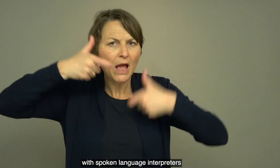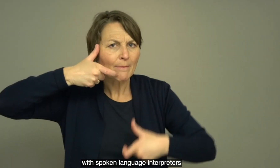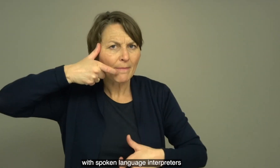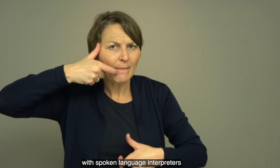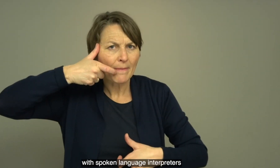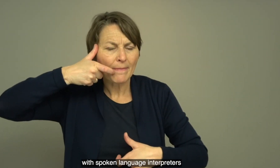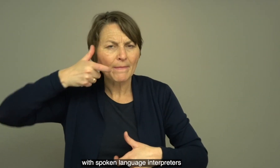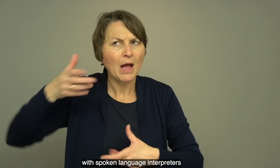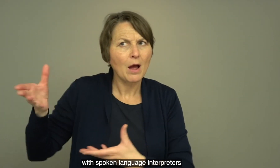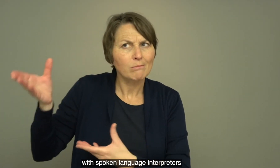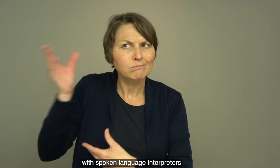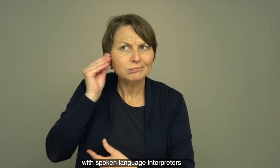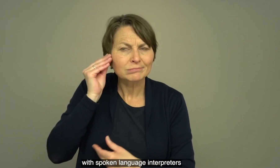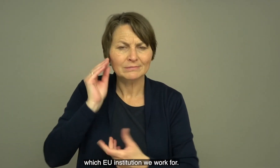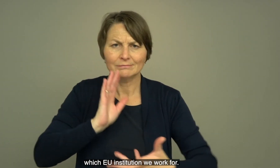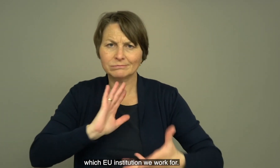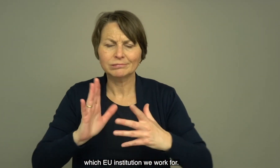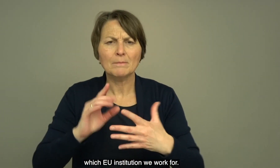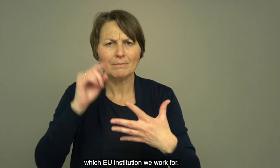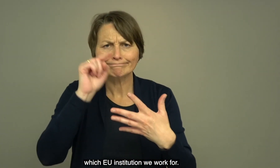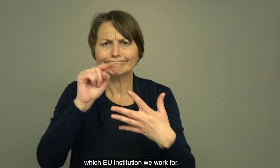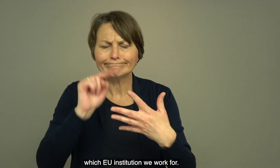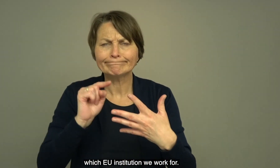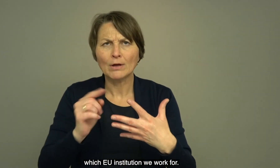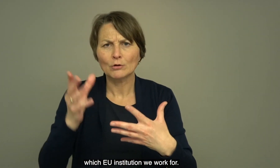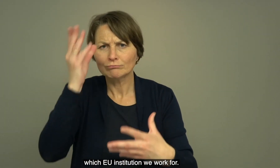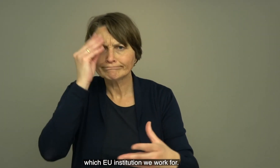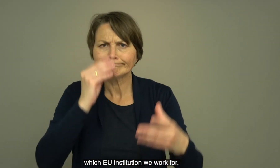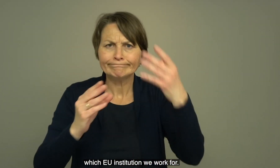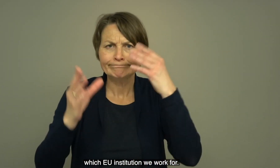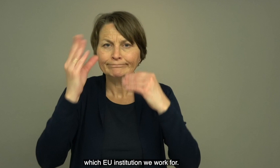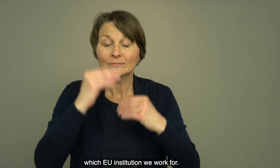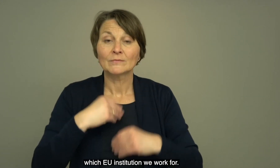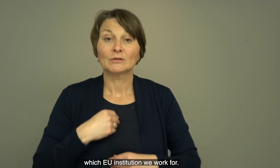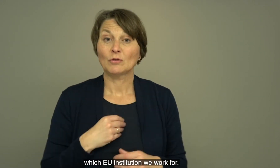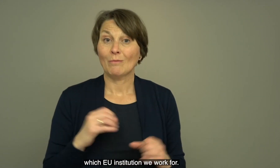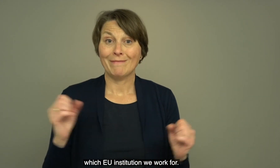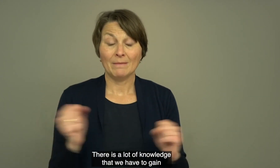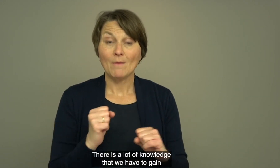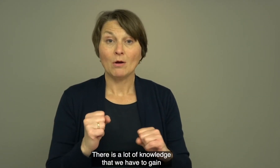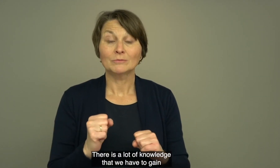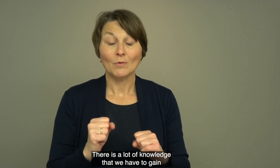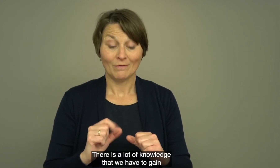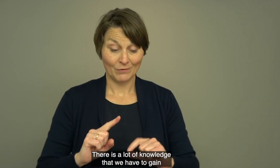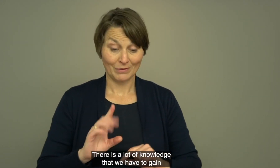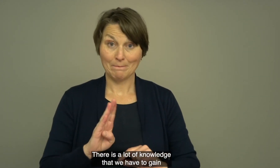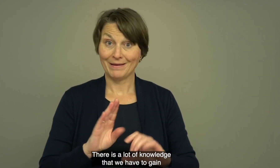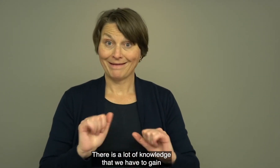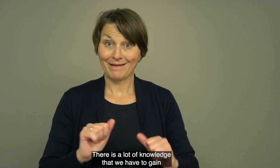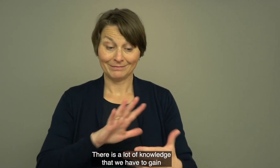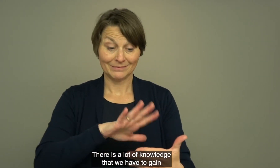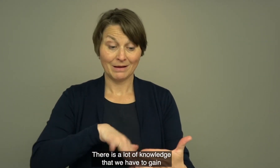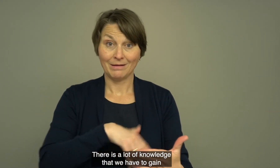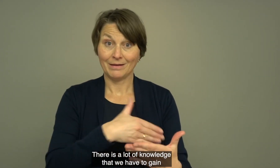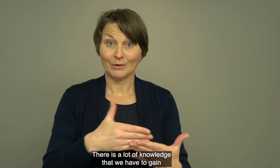language interpreters, which EU institution we work for. There is a lot